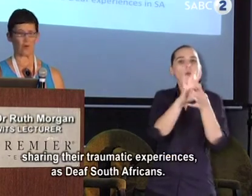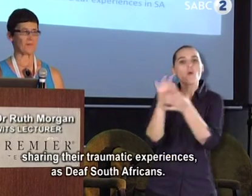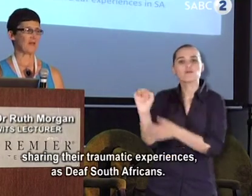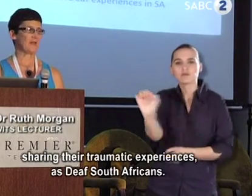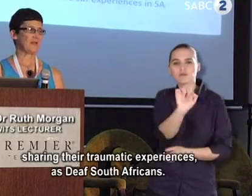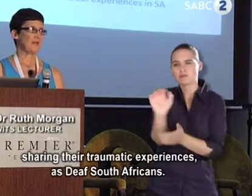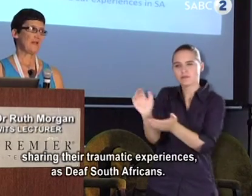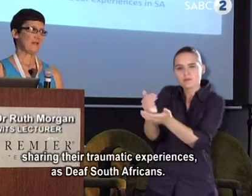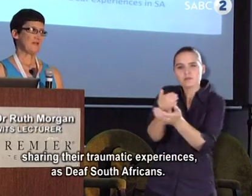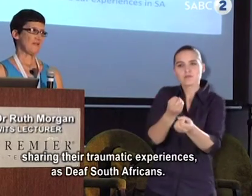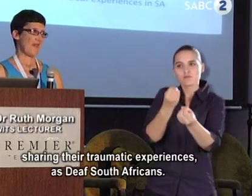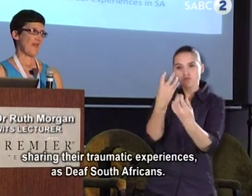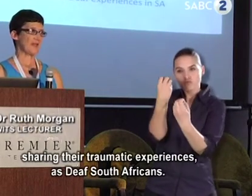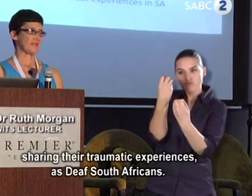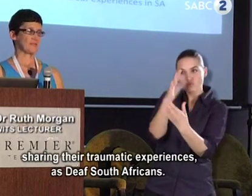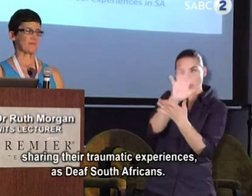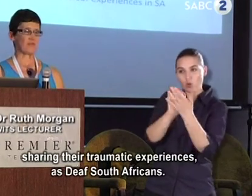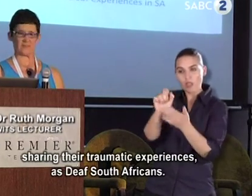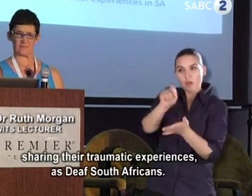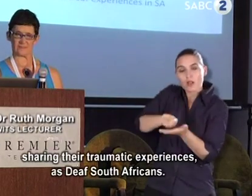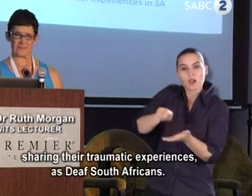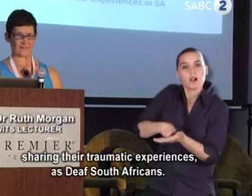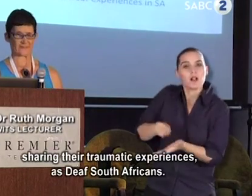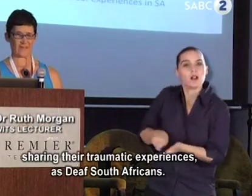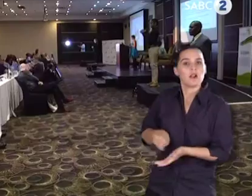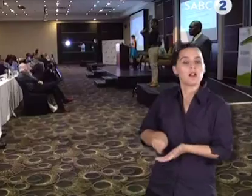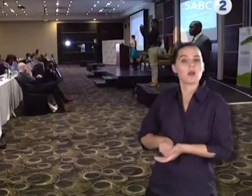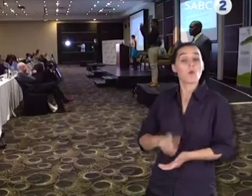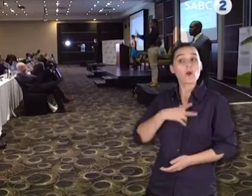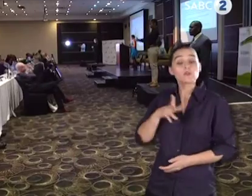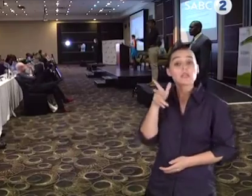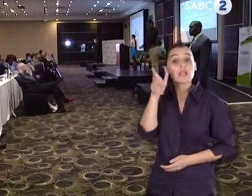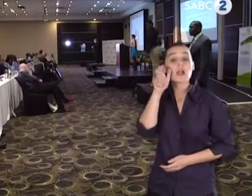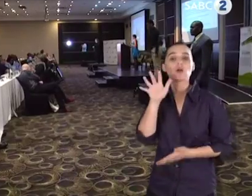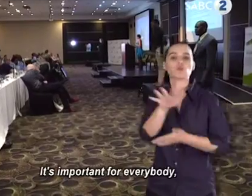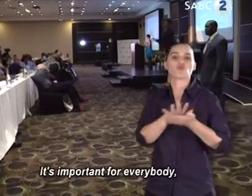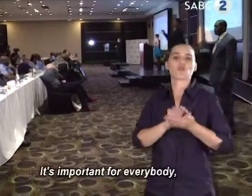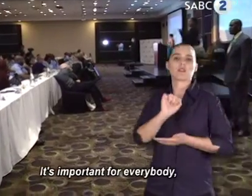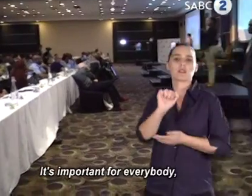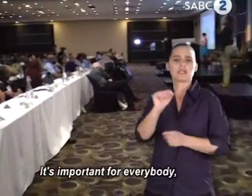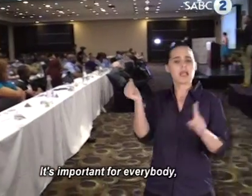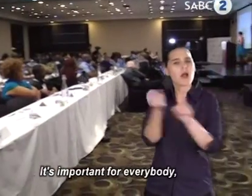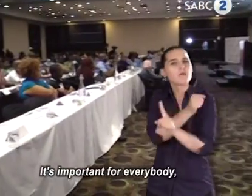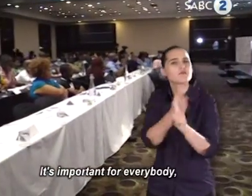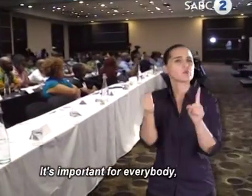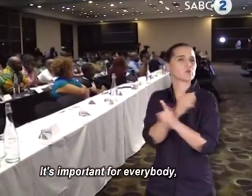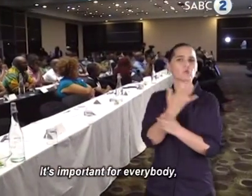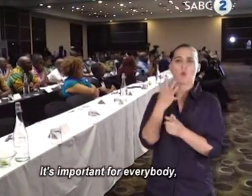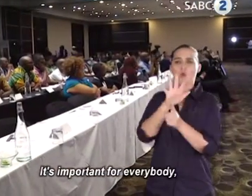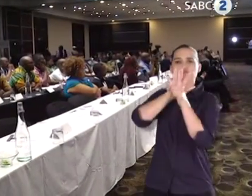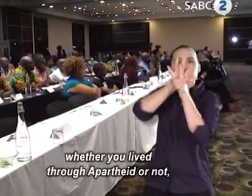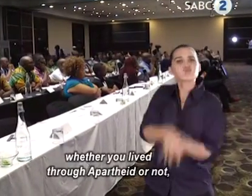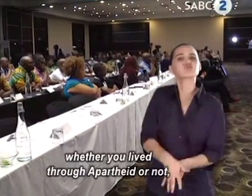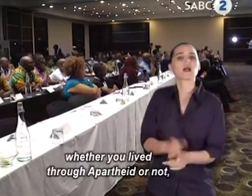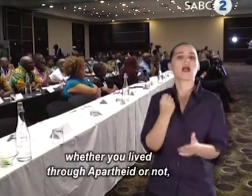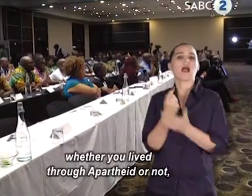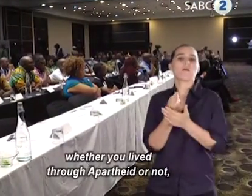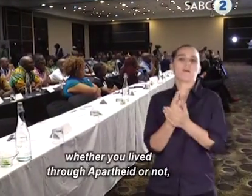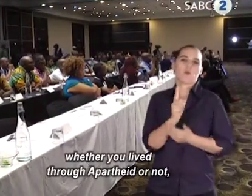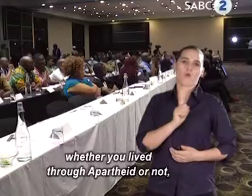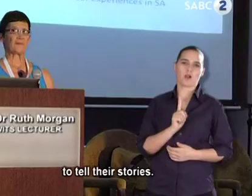the trauma that they had experienced as deaf South Africans. But it's important for everybody, whether you lived